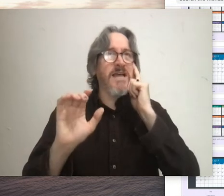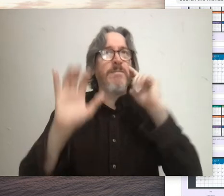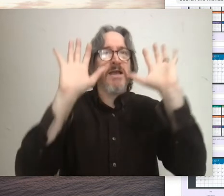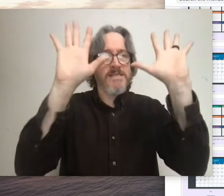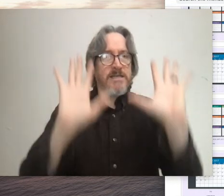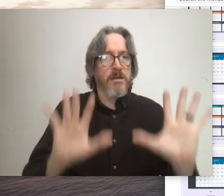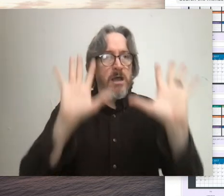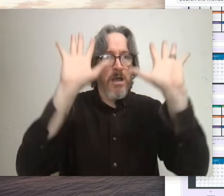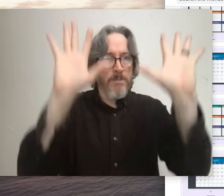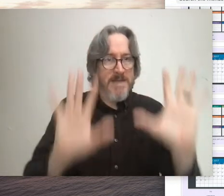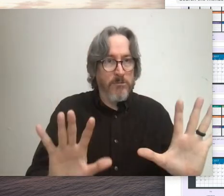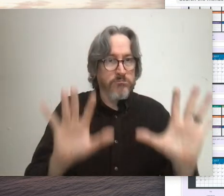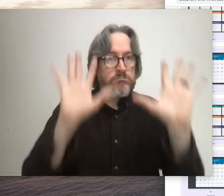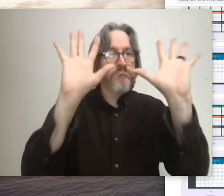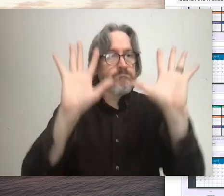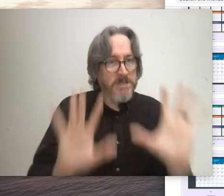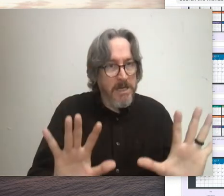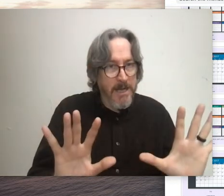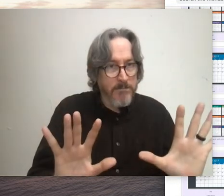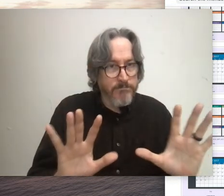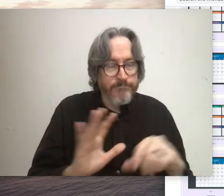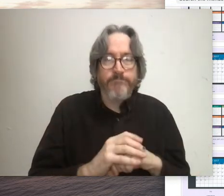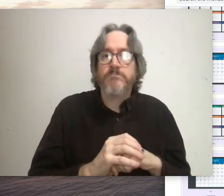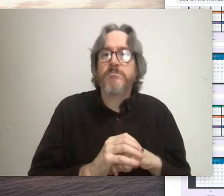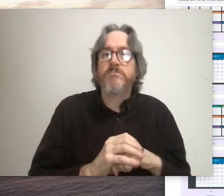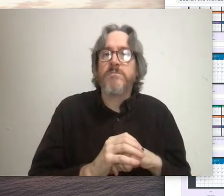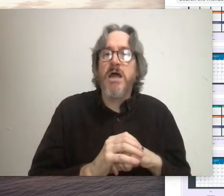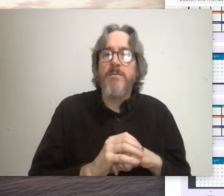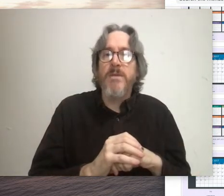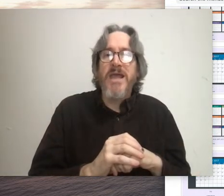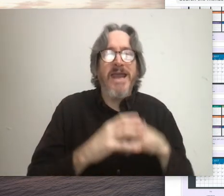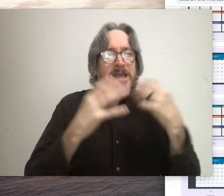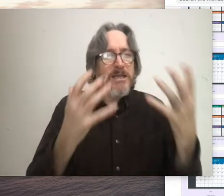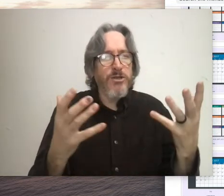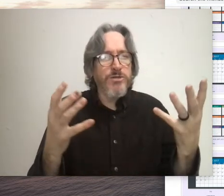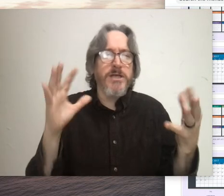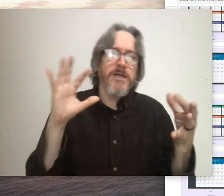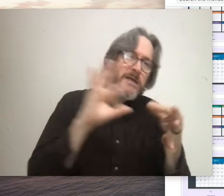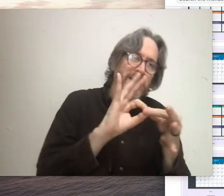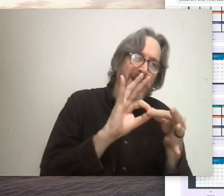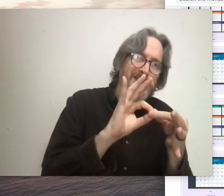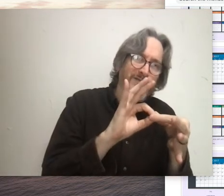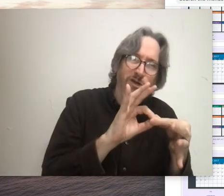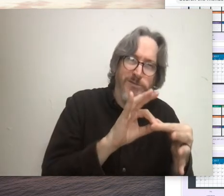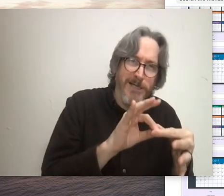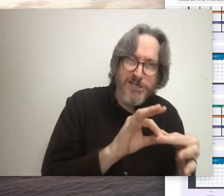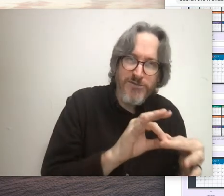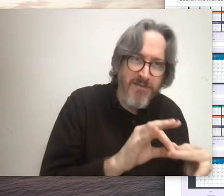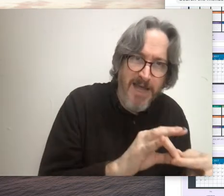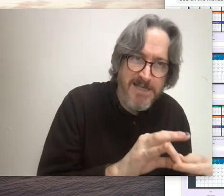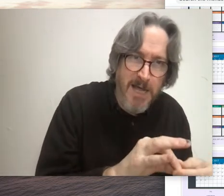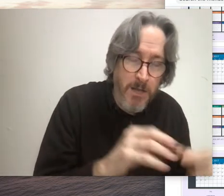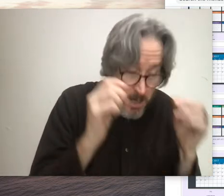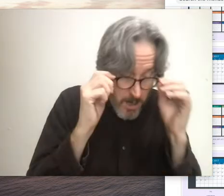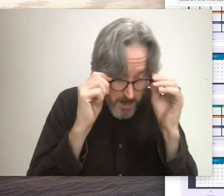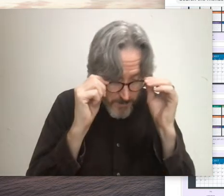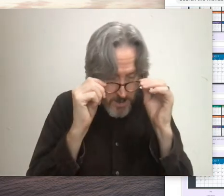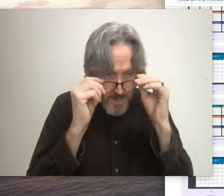most of the time I see it up, down, Sunday. And it usually, as you've noticed with the history of